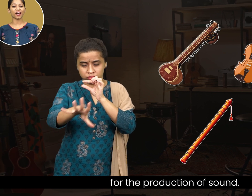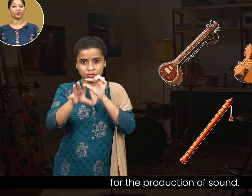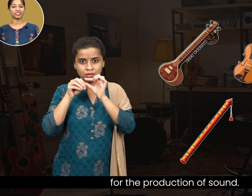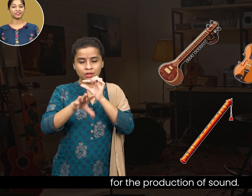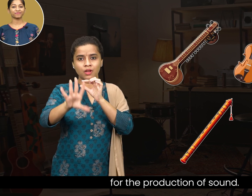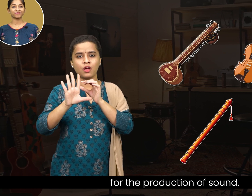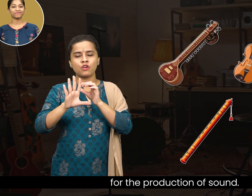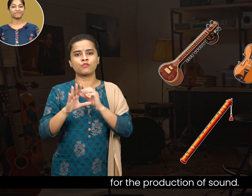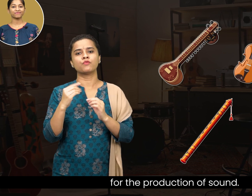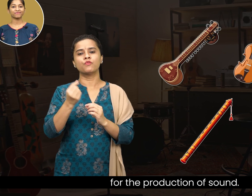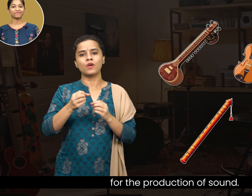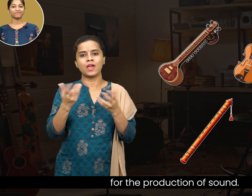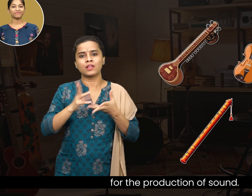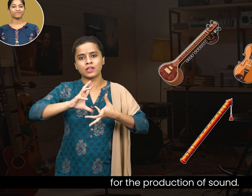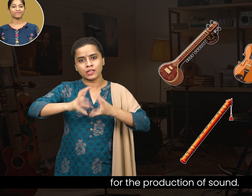of sound.